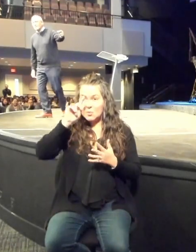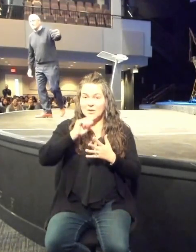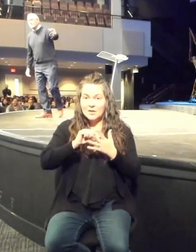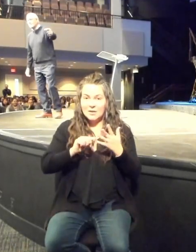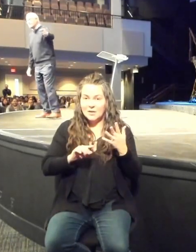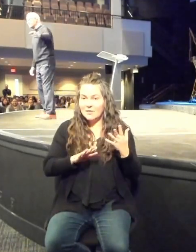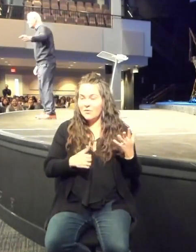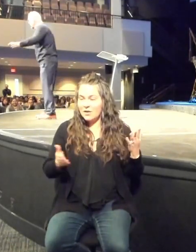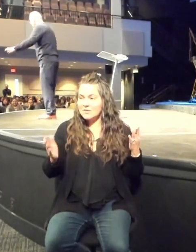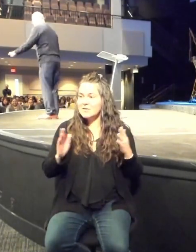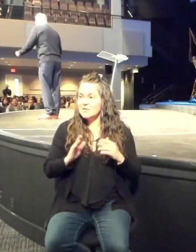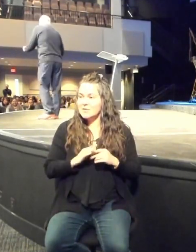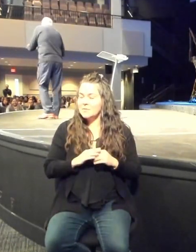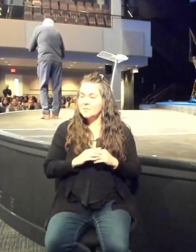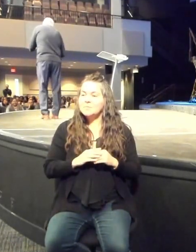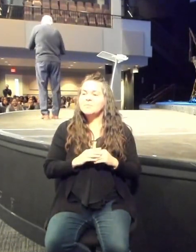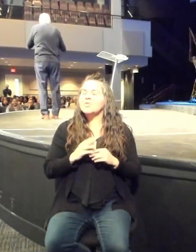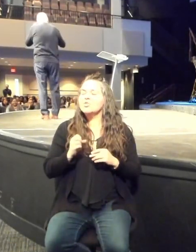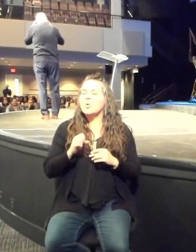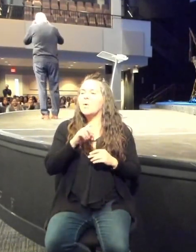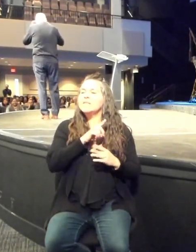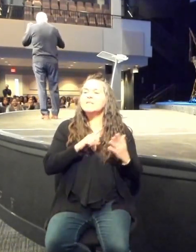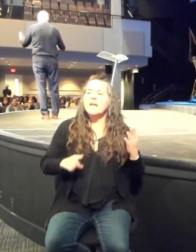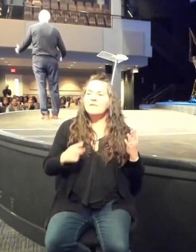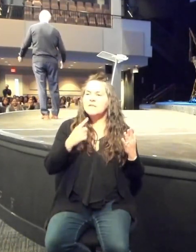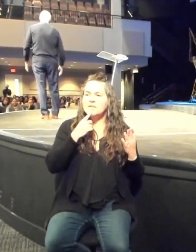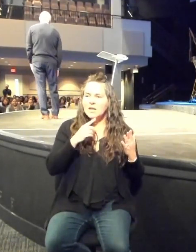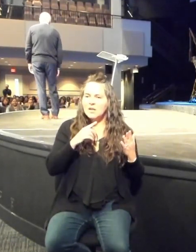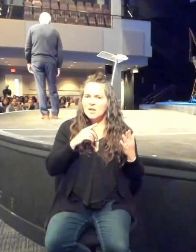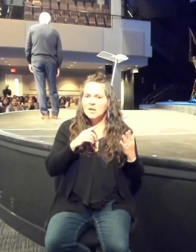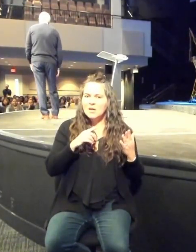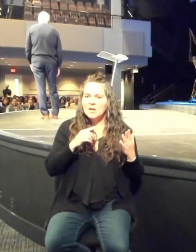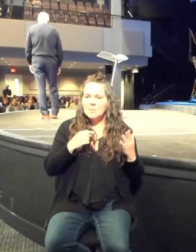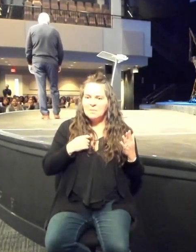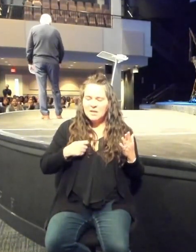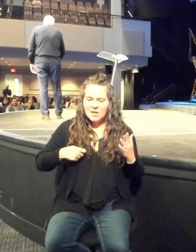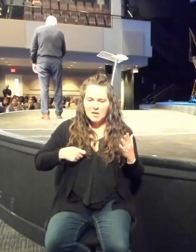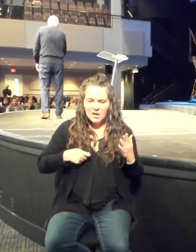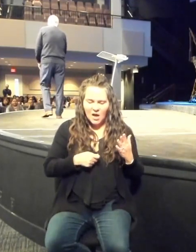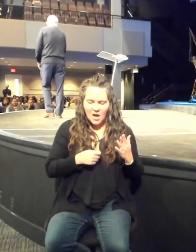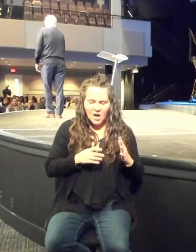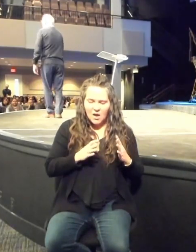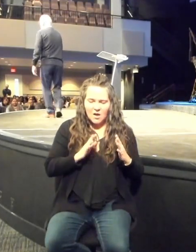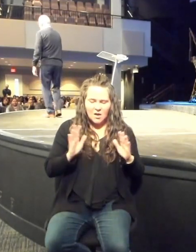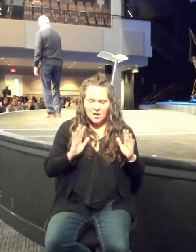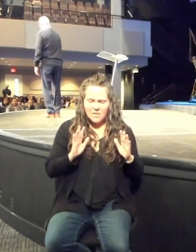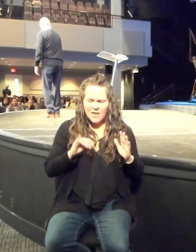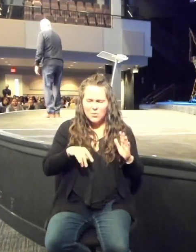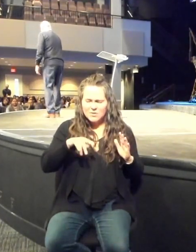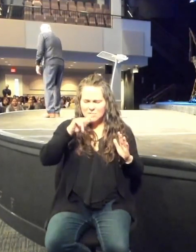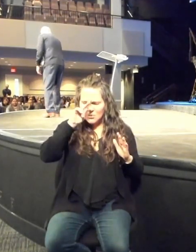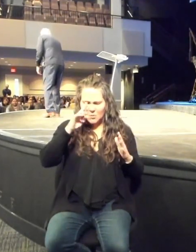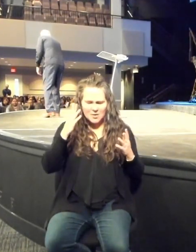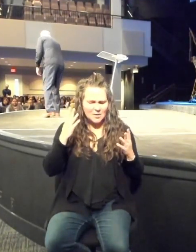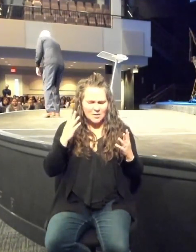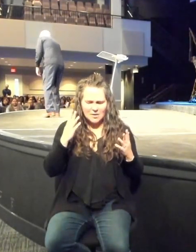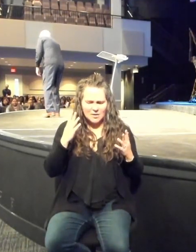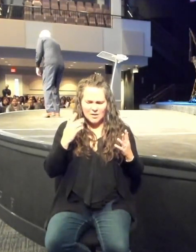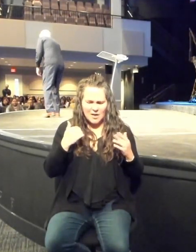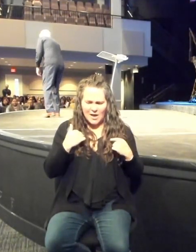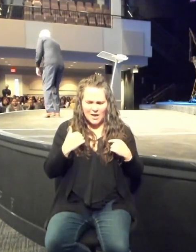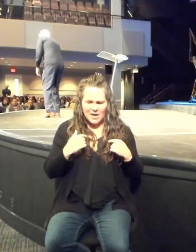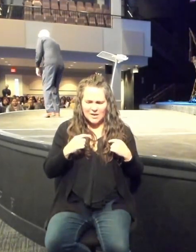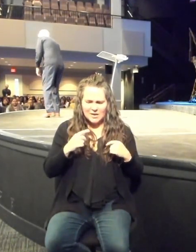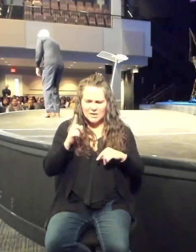Right? So David said, that was stupid. God forbid that I should touch